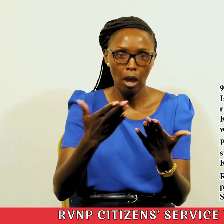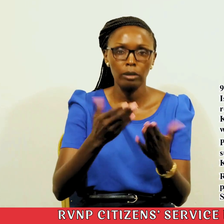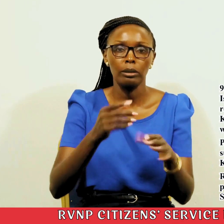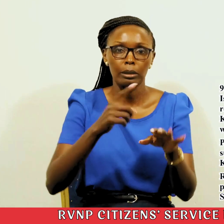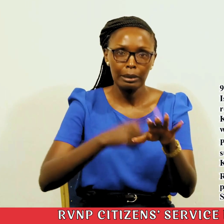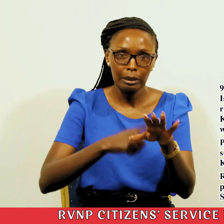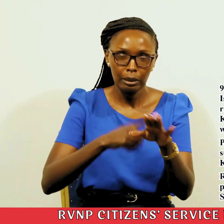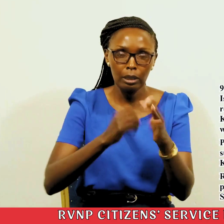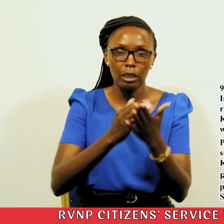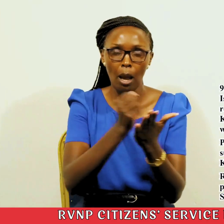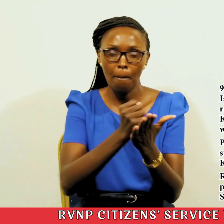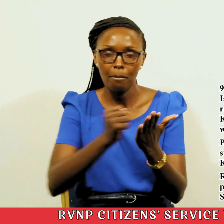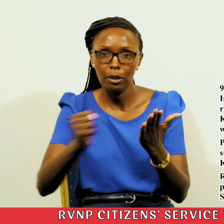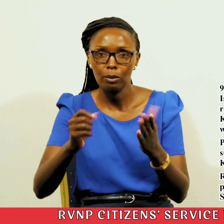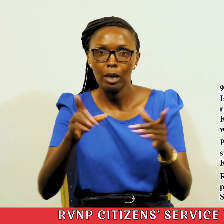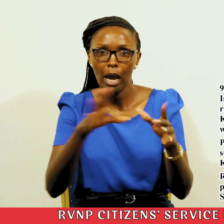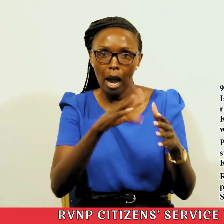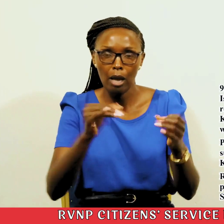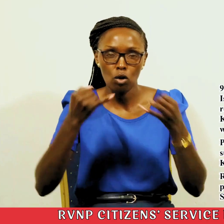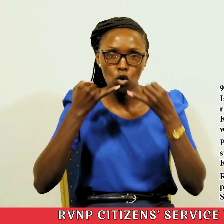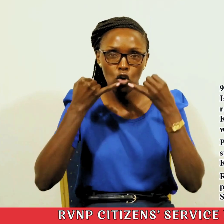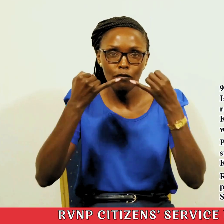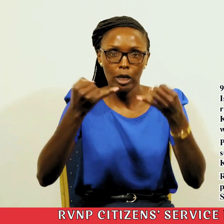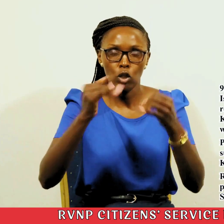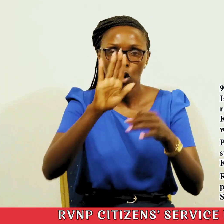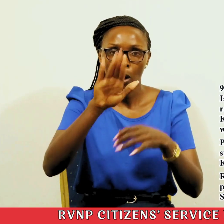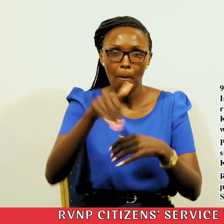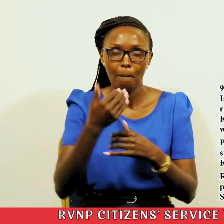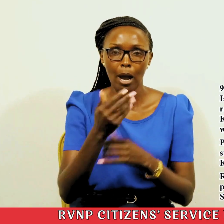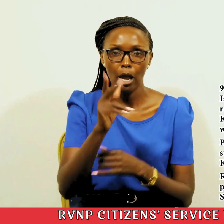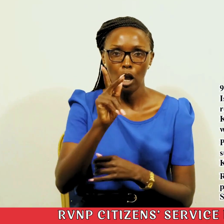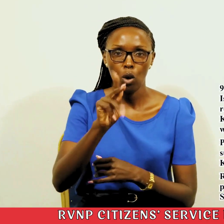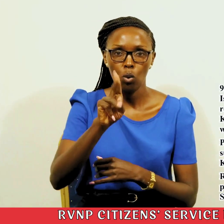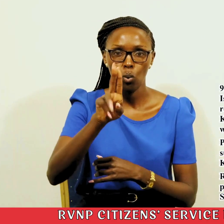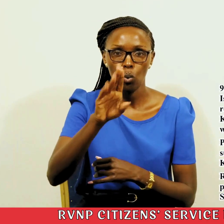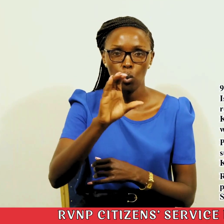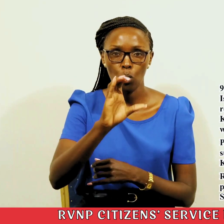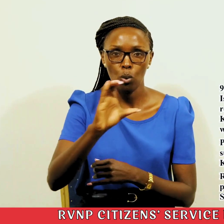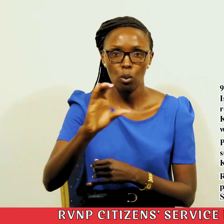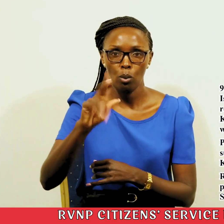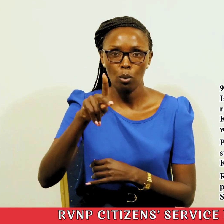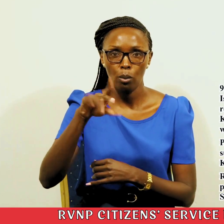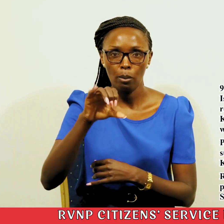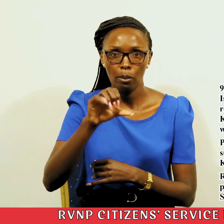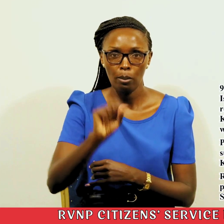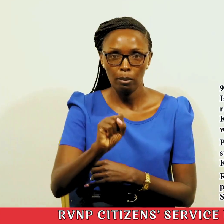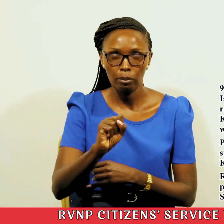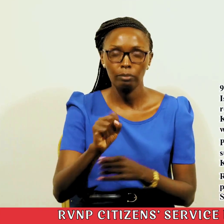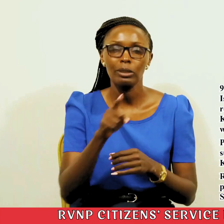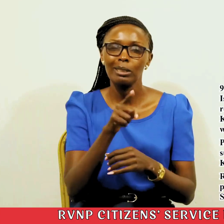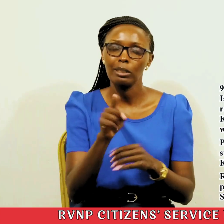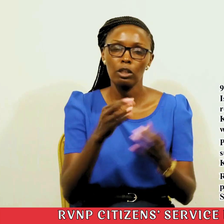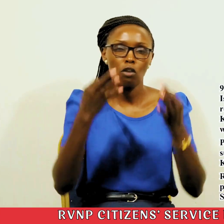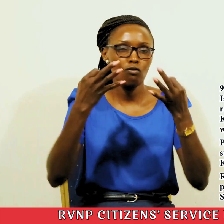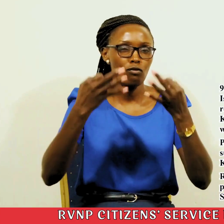notification by COOPS. This is a free service. The timeline